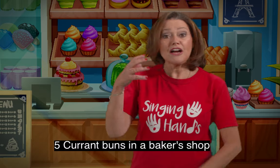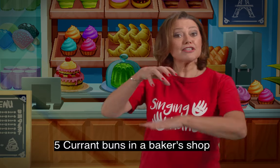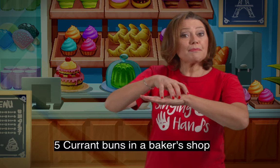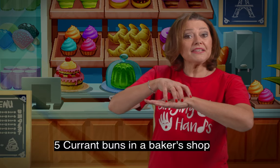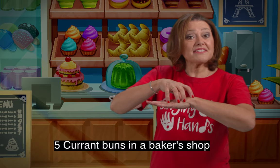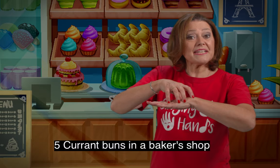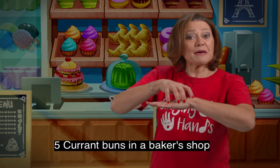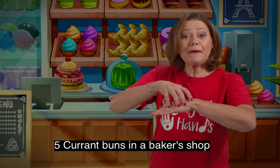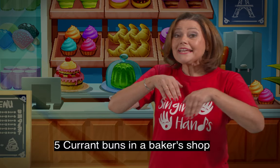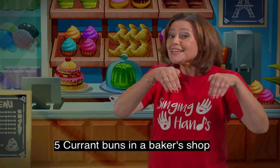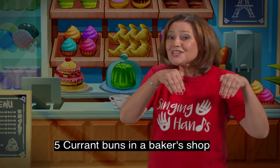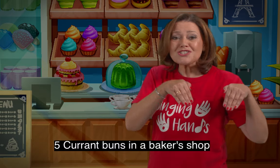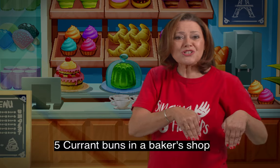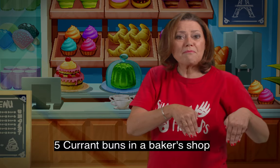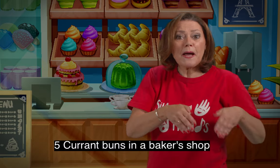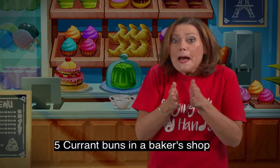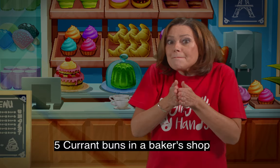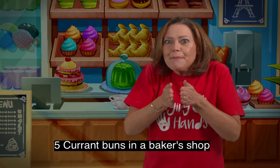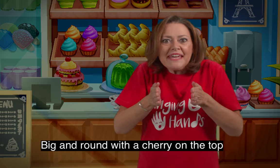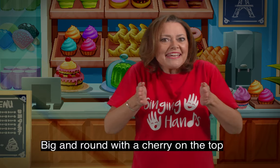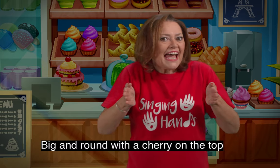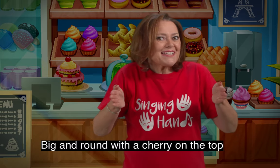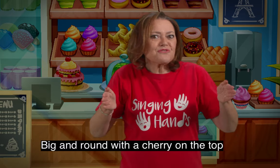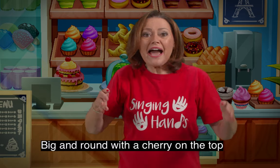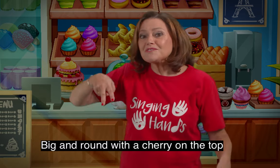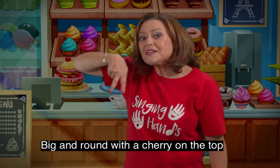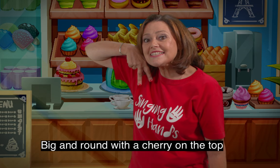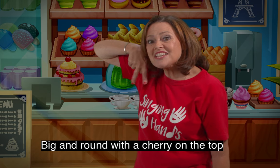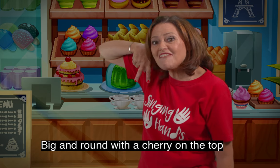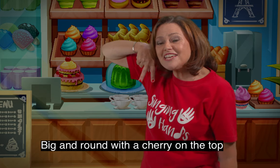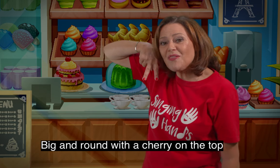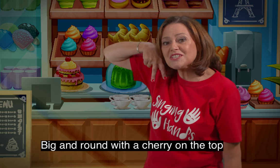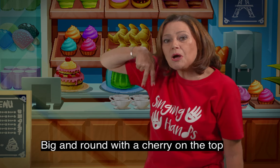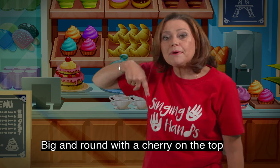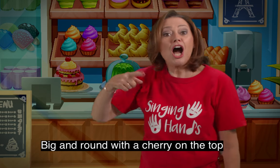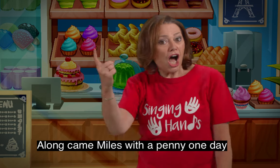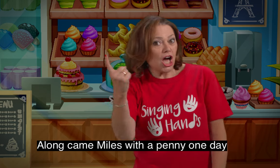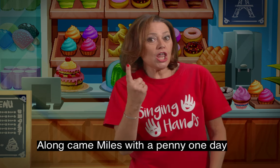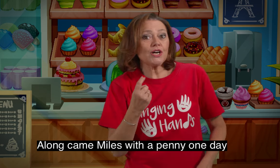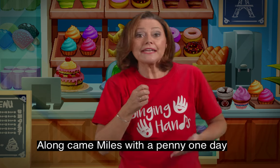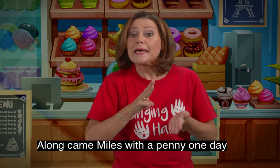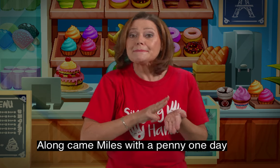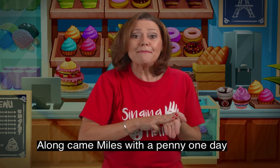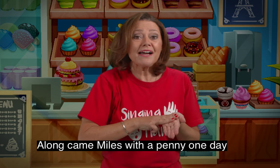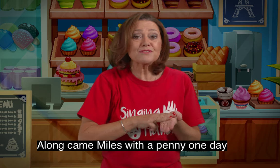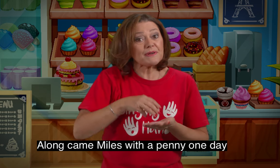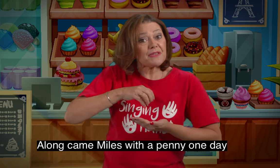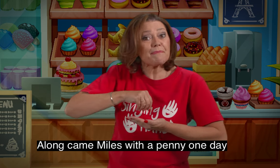5 currant buns in a baker's shop, big and round with a cherry on the top. Along came Miles with a